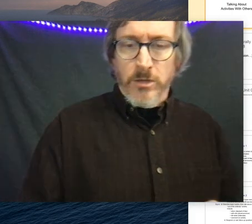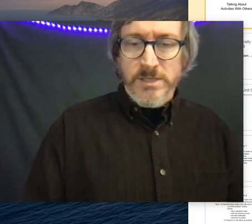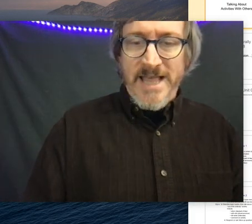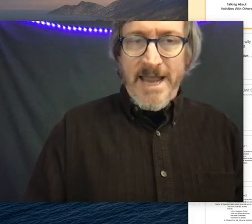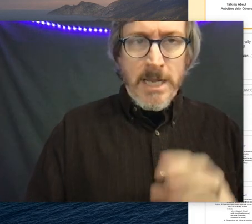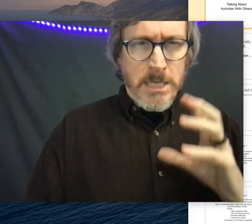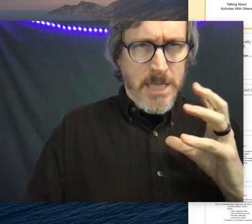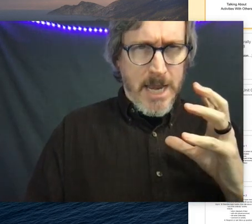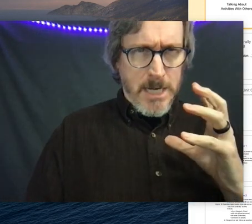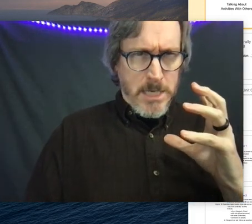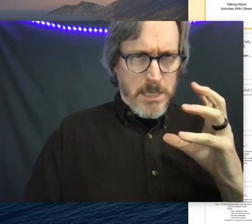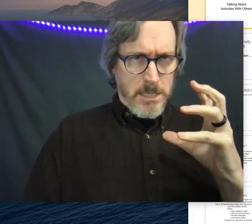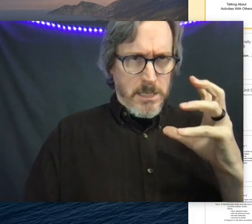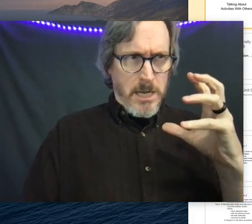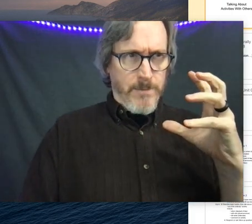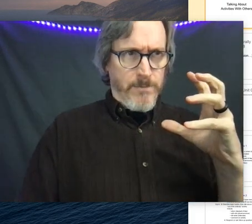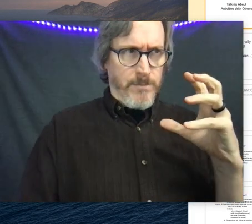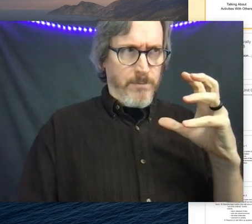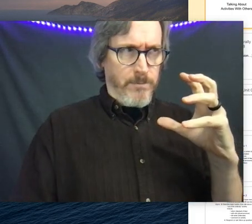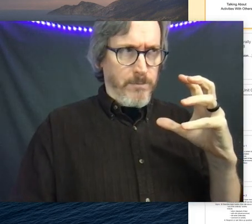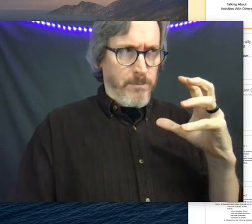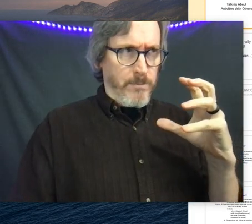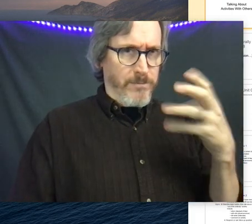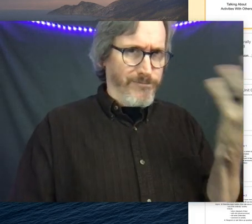that includes that. Then